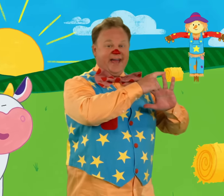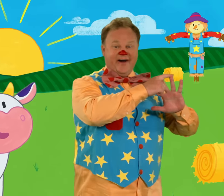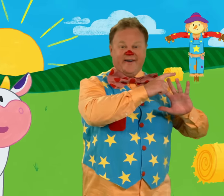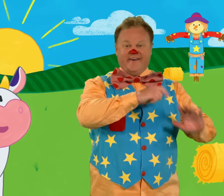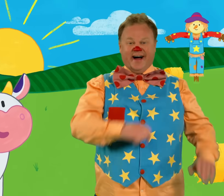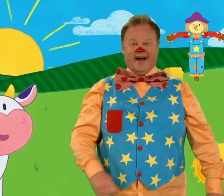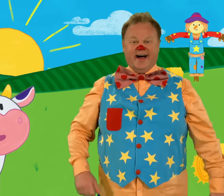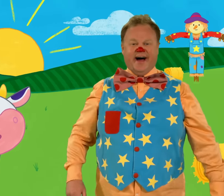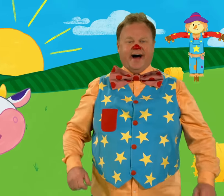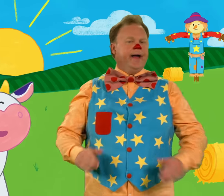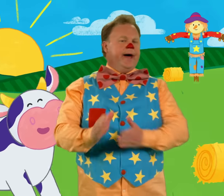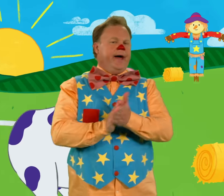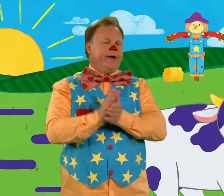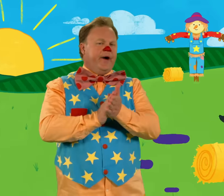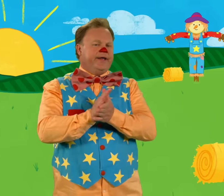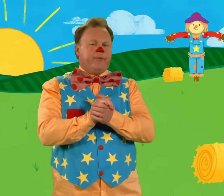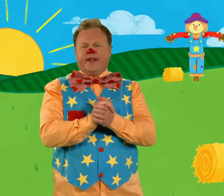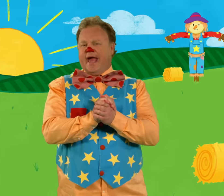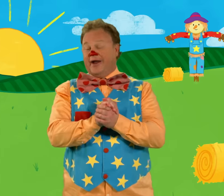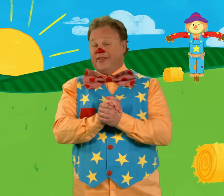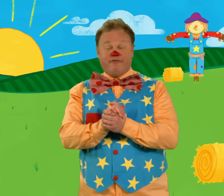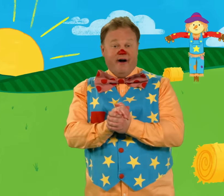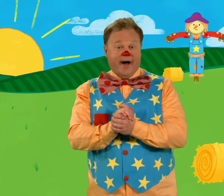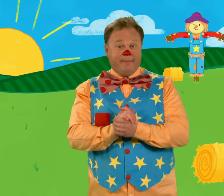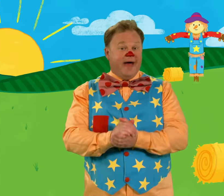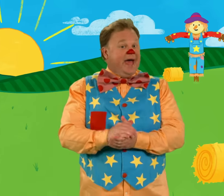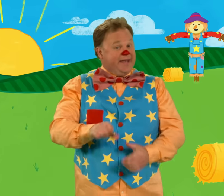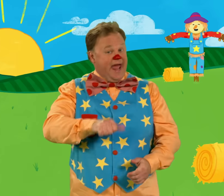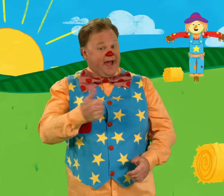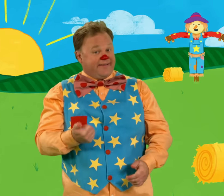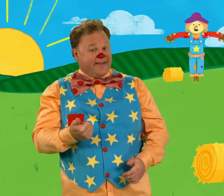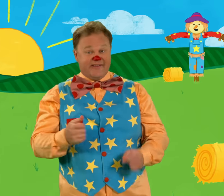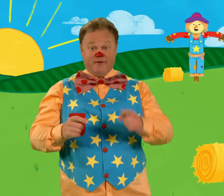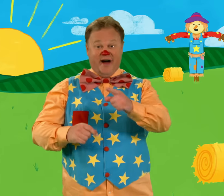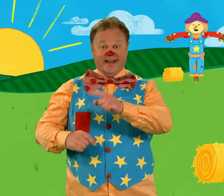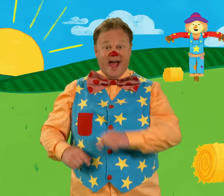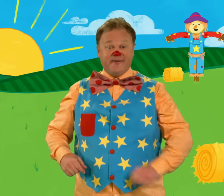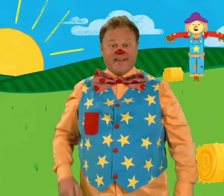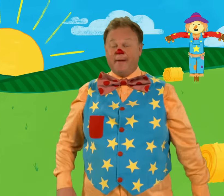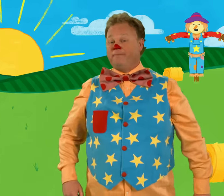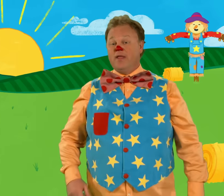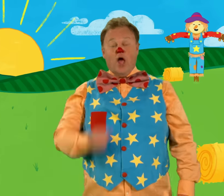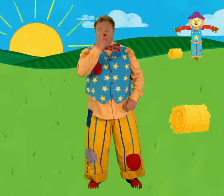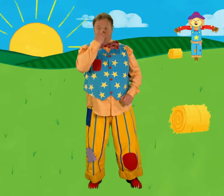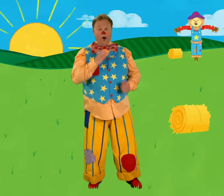E-I-E-I-O. Ha-ha! I wonder what he had on the farm next. Shall we find out?